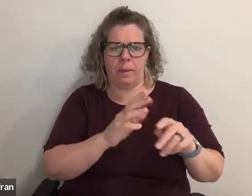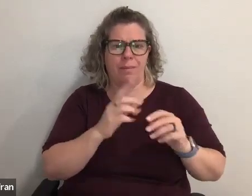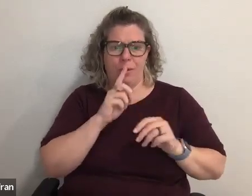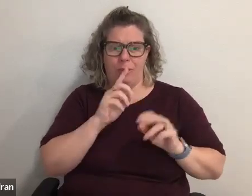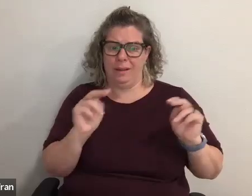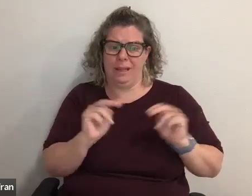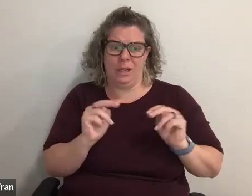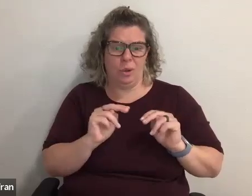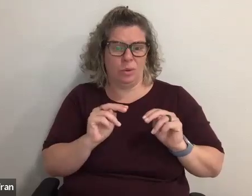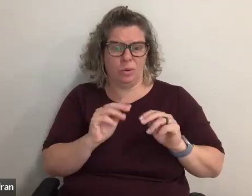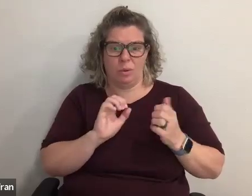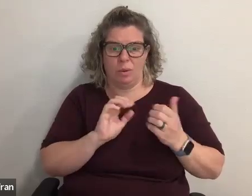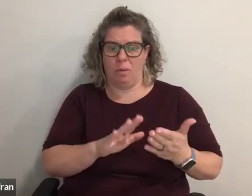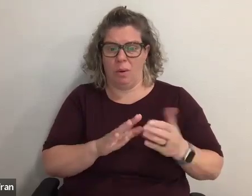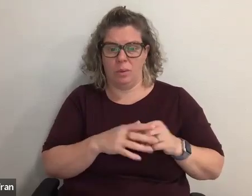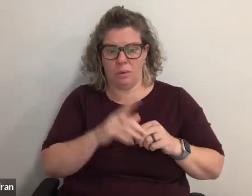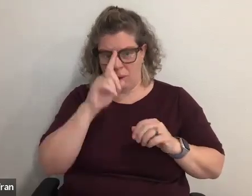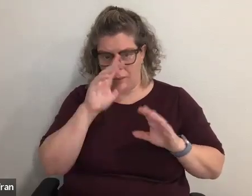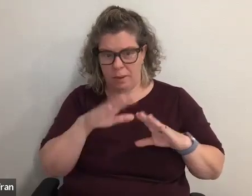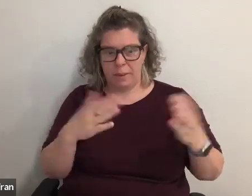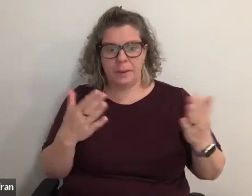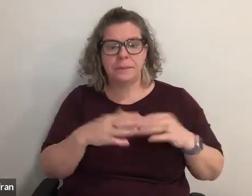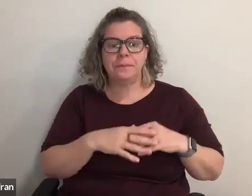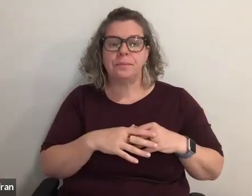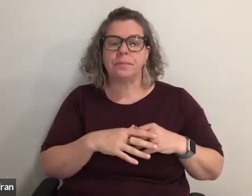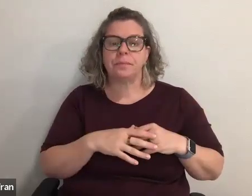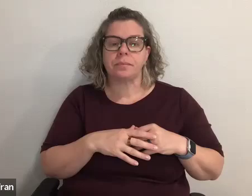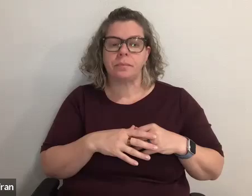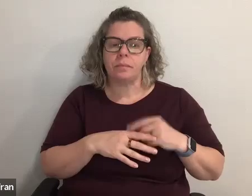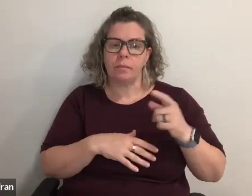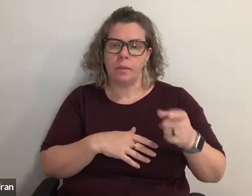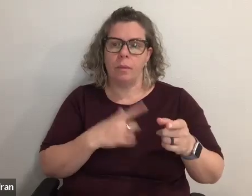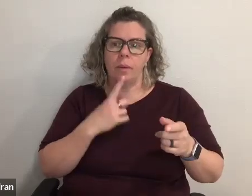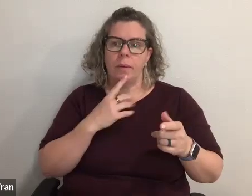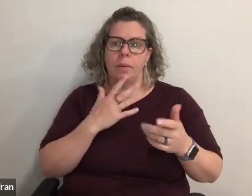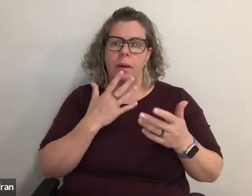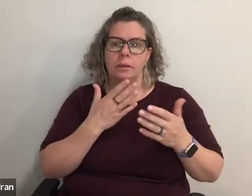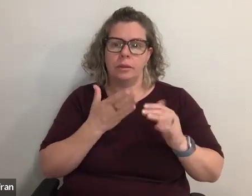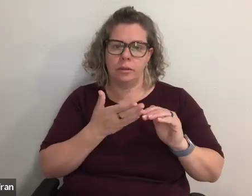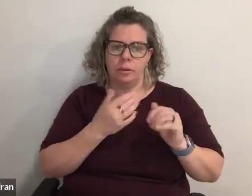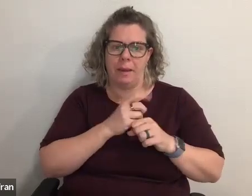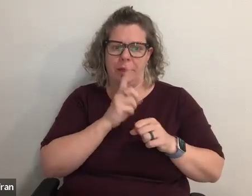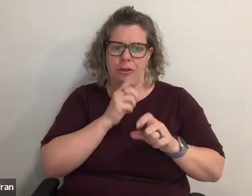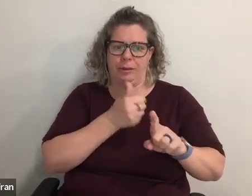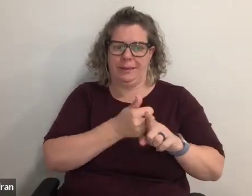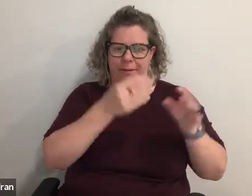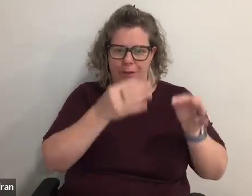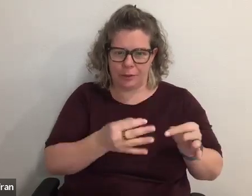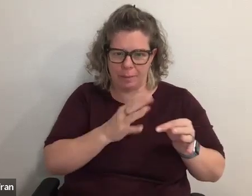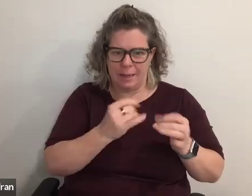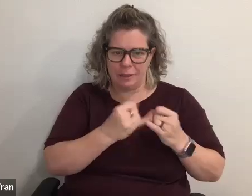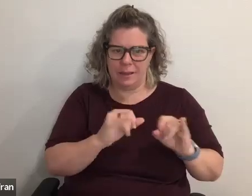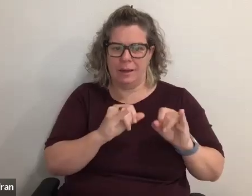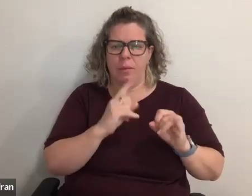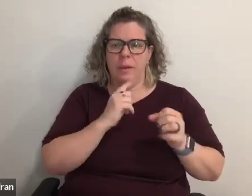really open-minded approach with them. Of course, we want to increase their independence and self-determination. We want to